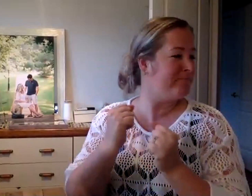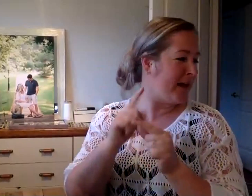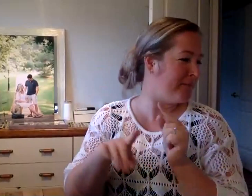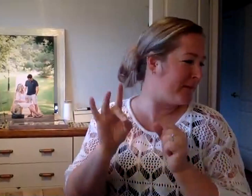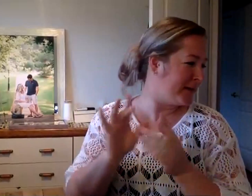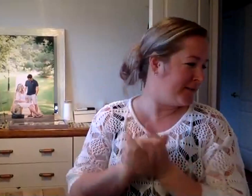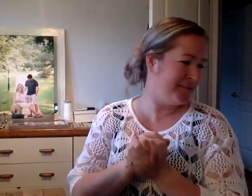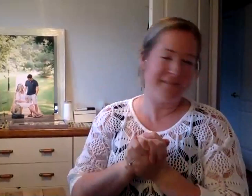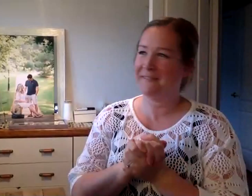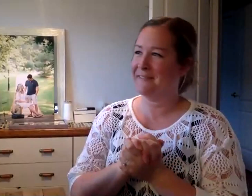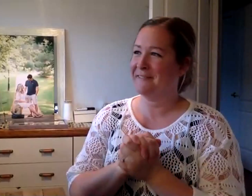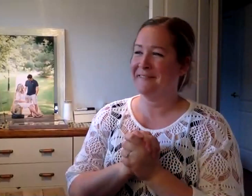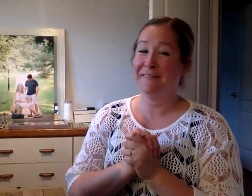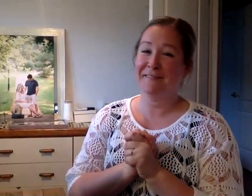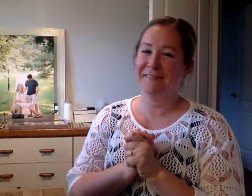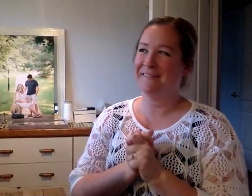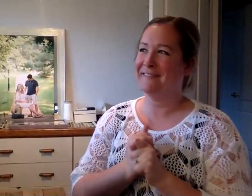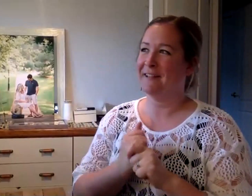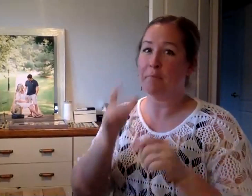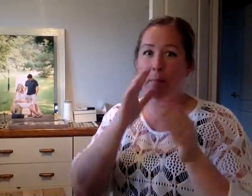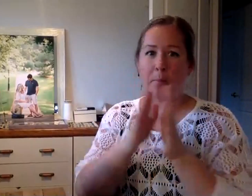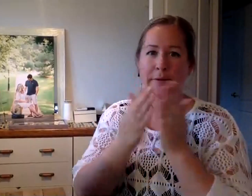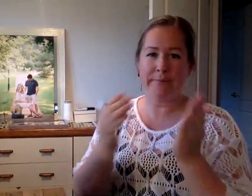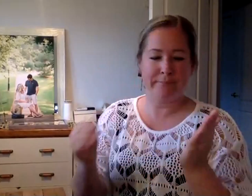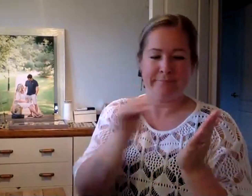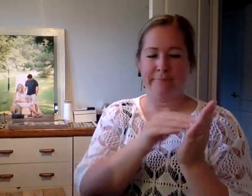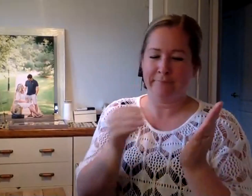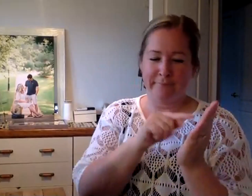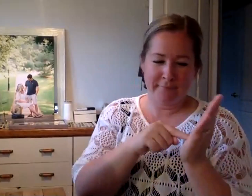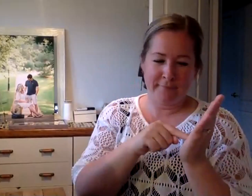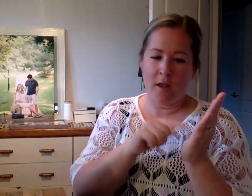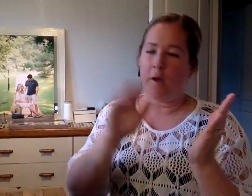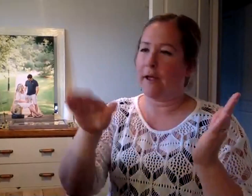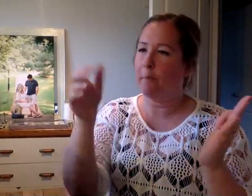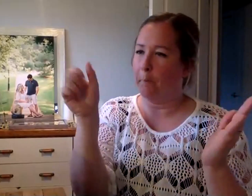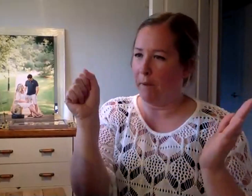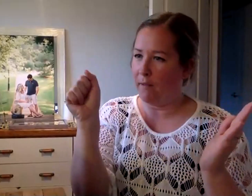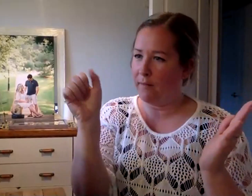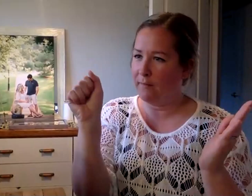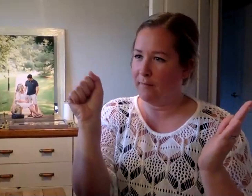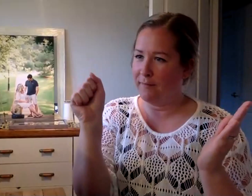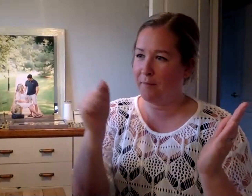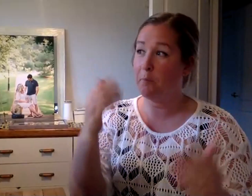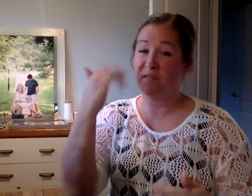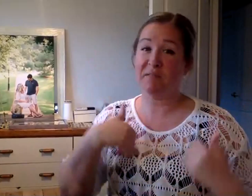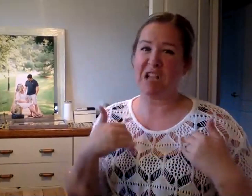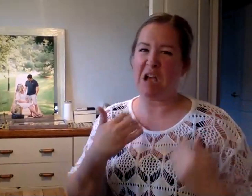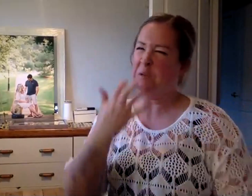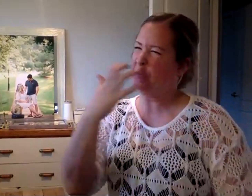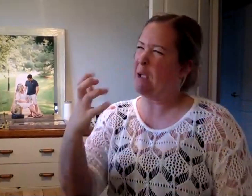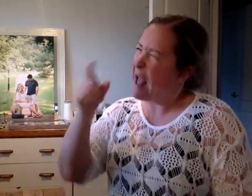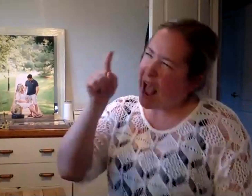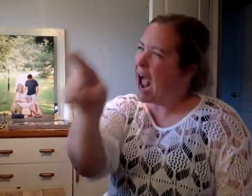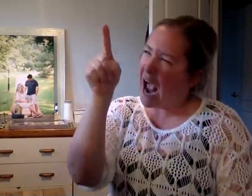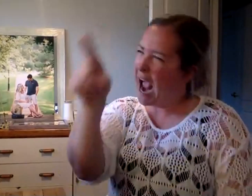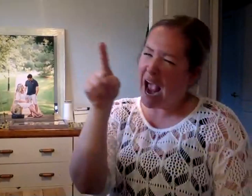old. I think I still have the book here. My mom grabbed a book and was practicing signs. So the very first sign was milk.